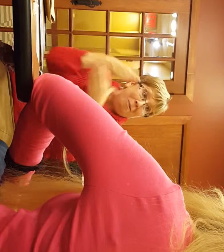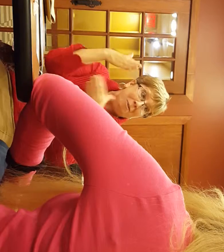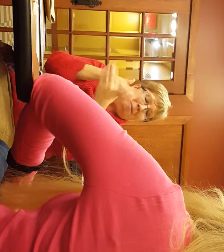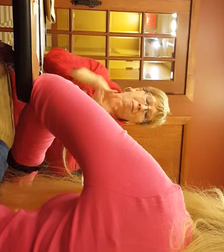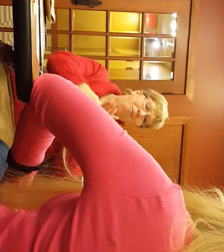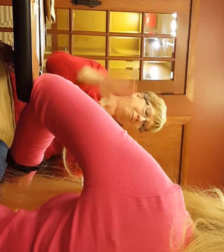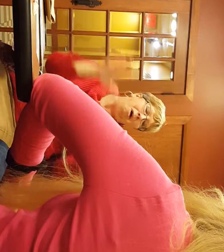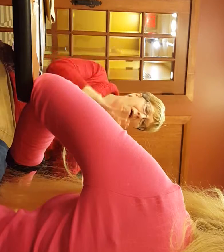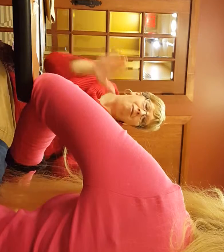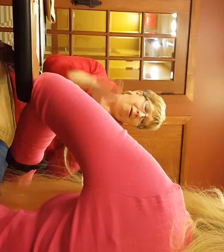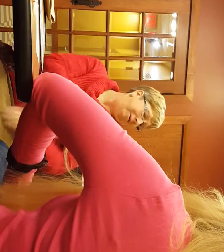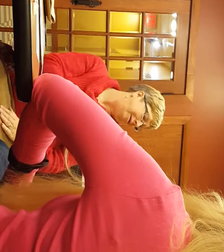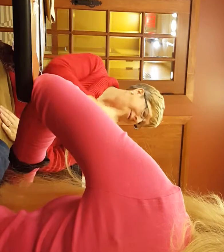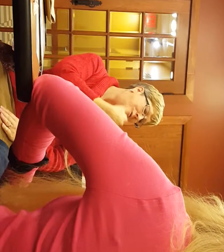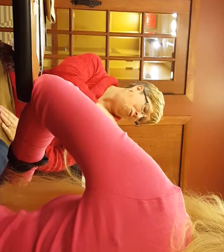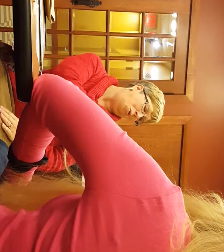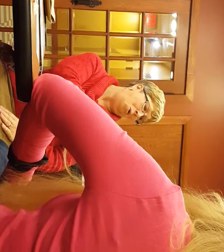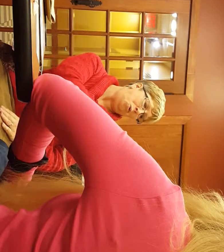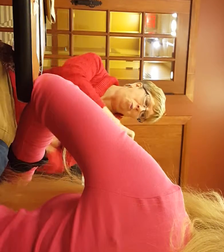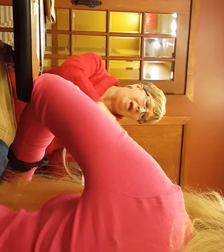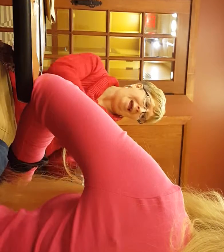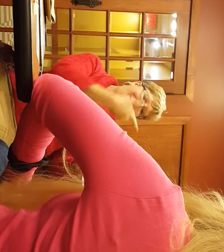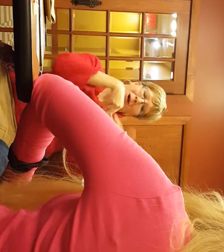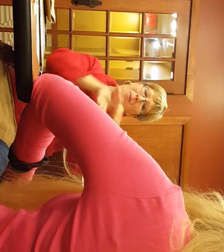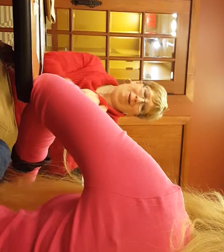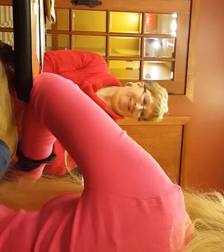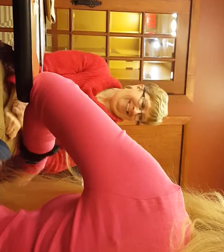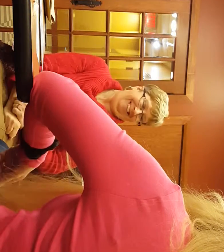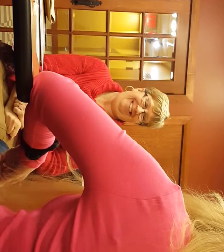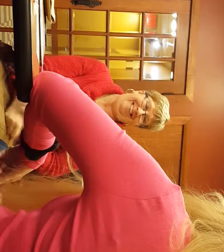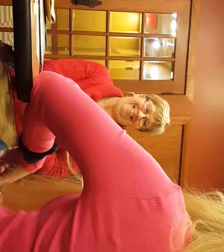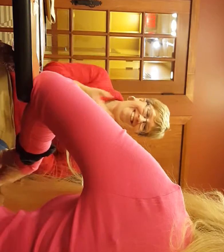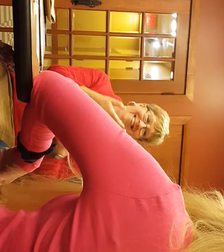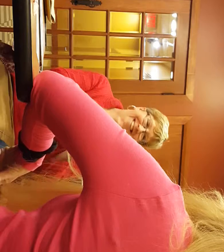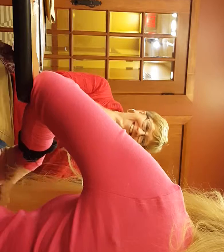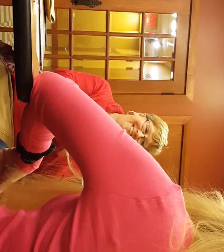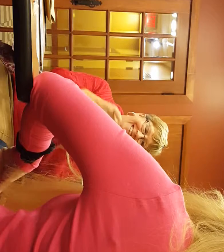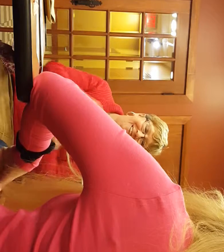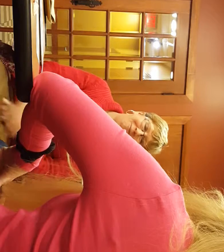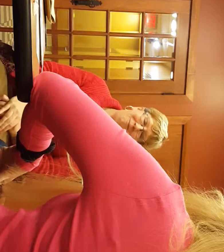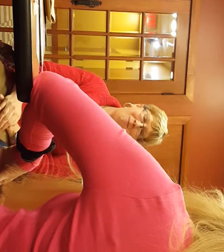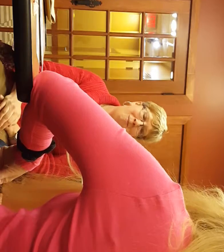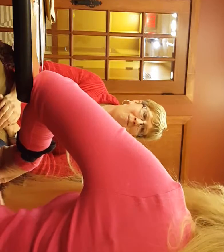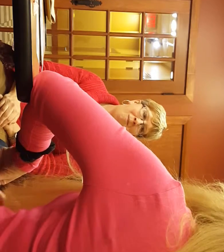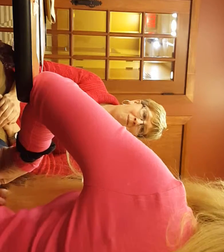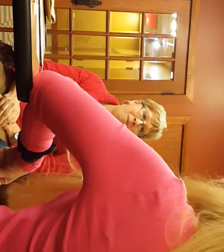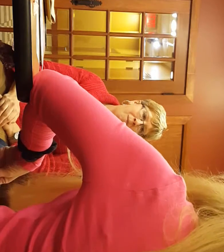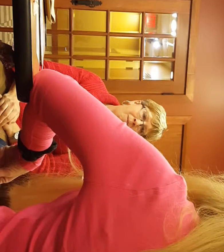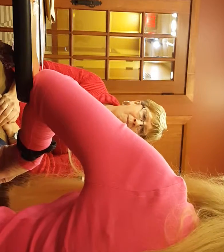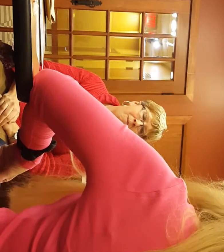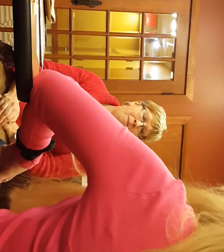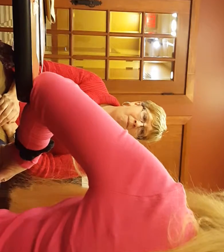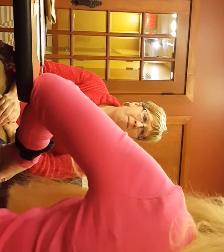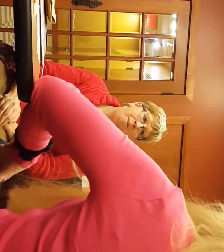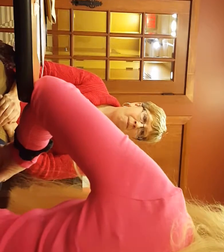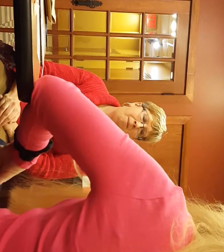rare form, and I knew I wouldn't have a whole lot of things. Anyways, so now Young Living. Why